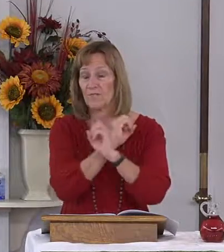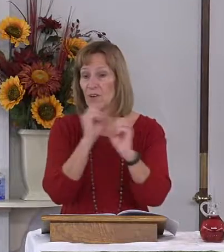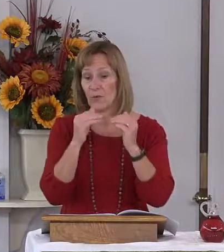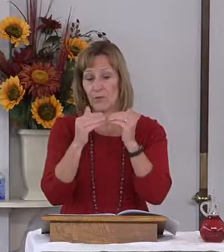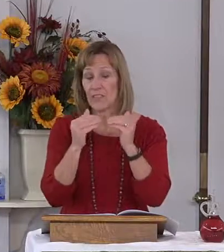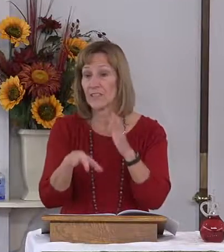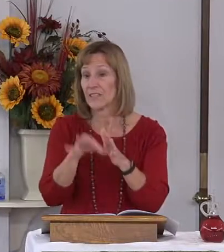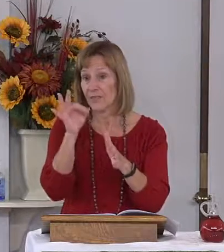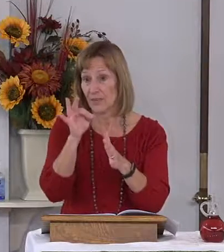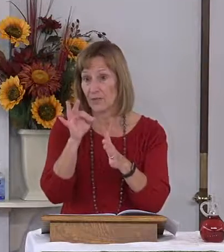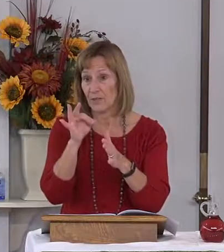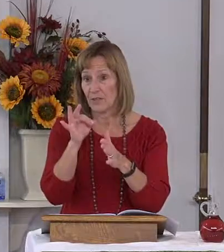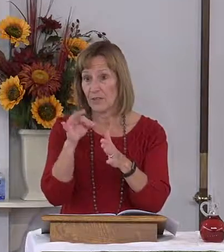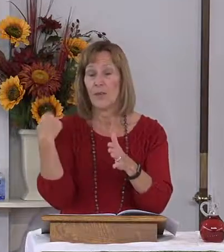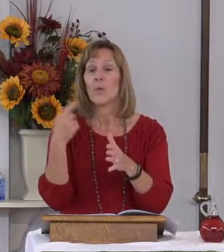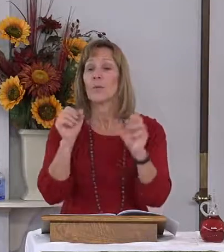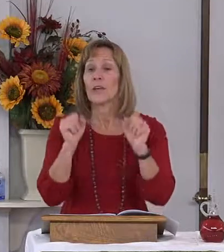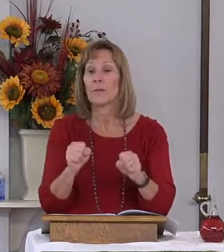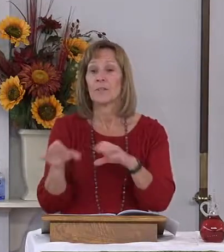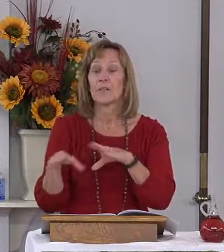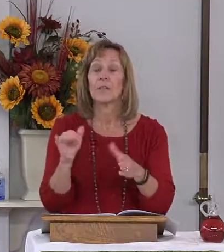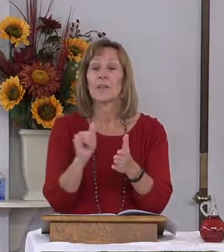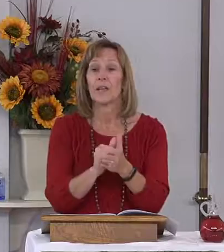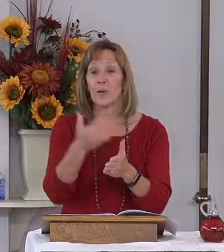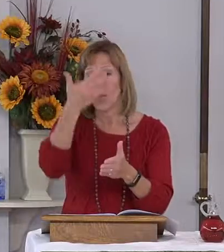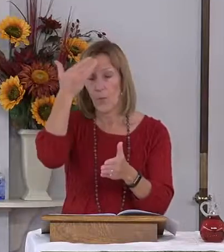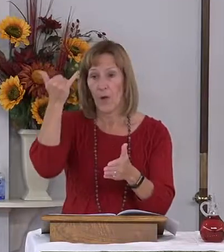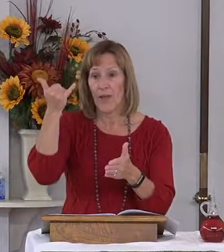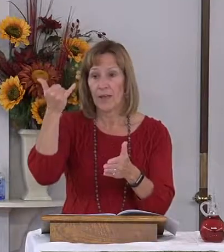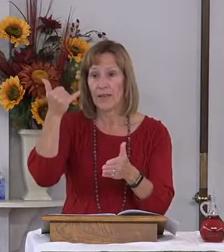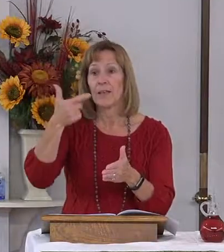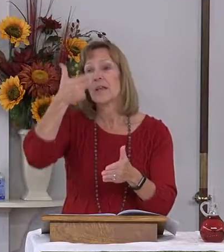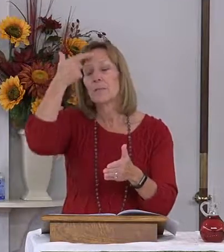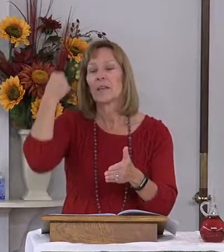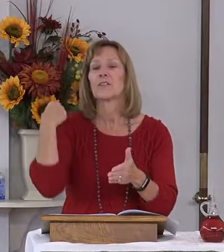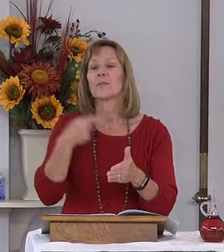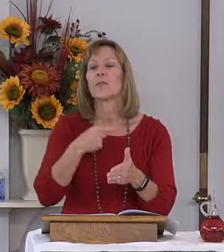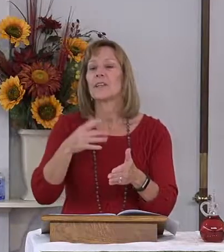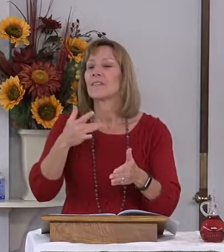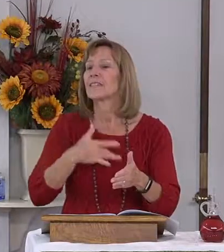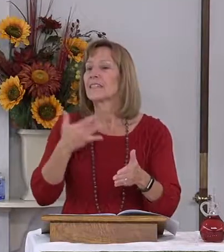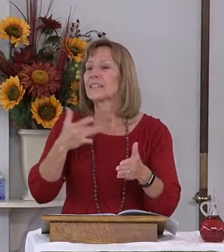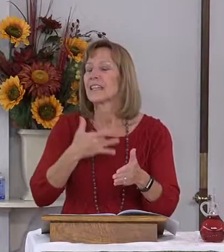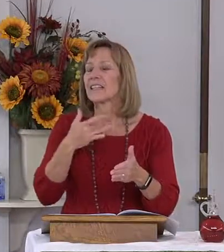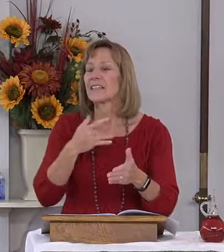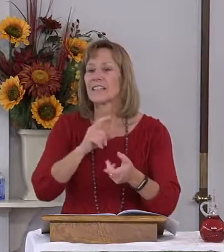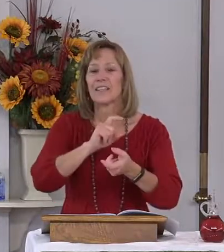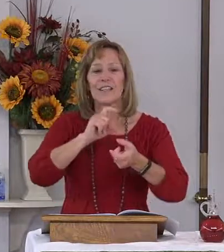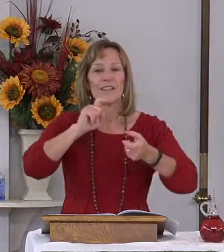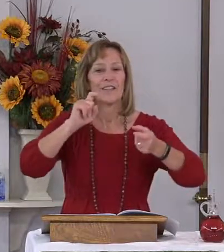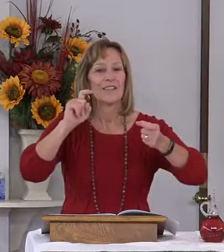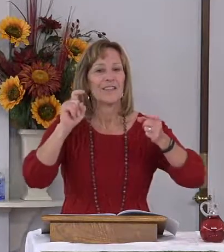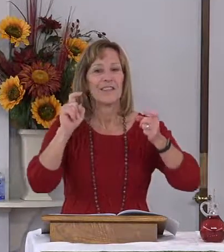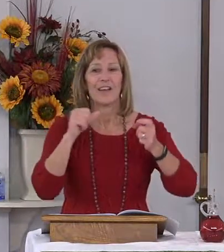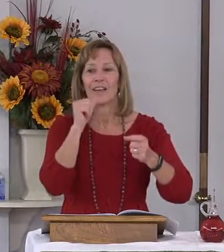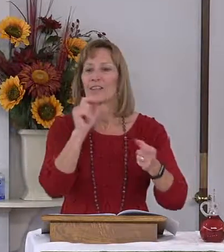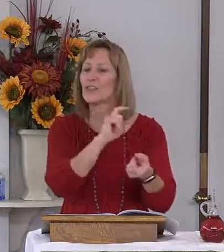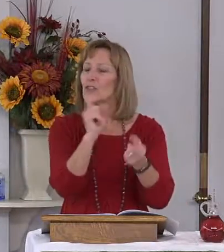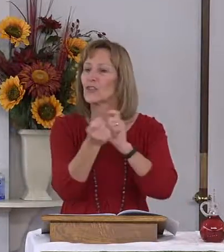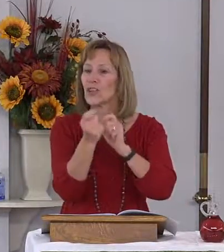found. We're able to do that because we've sensed the unchanging hand of